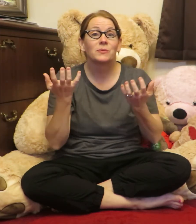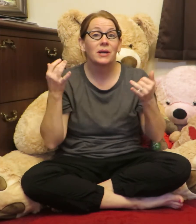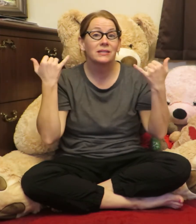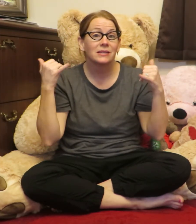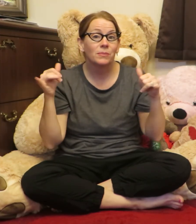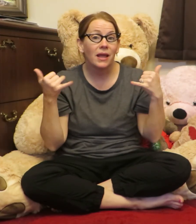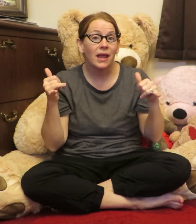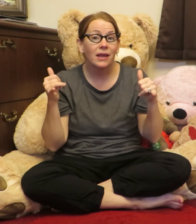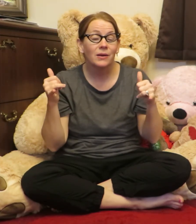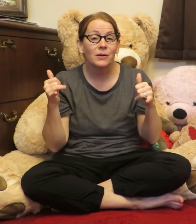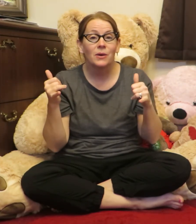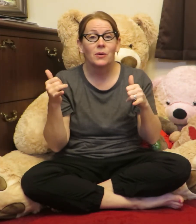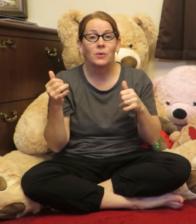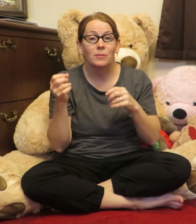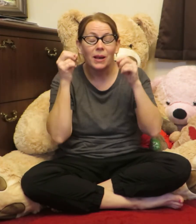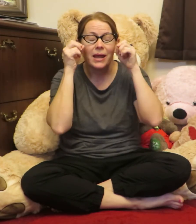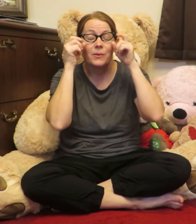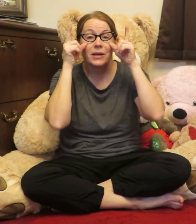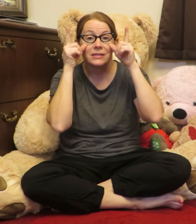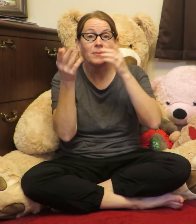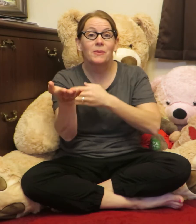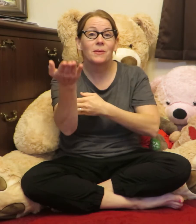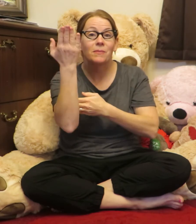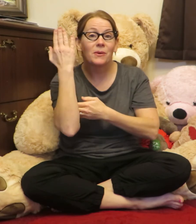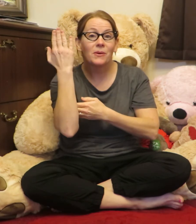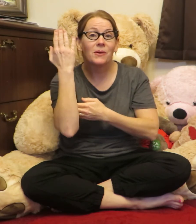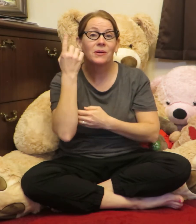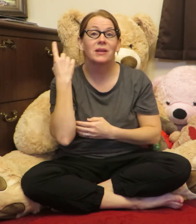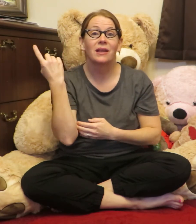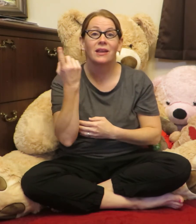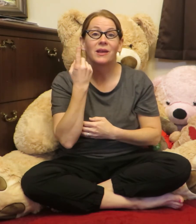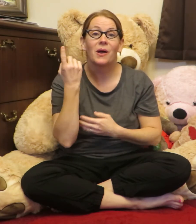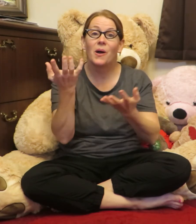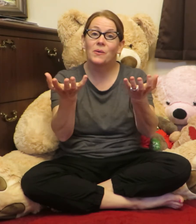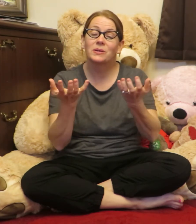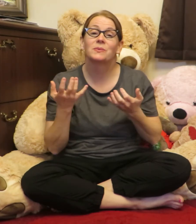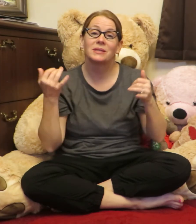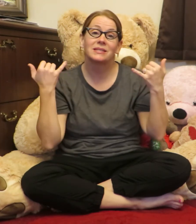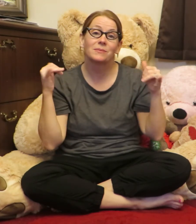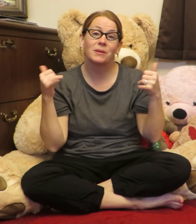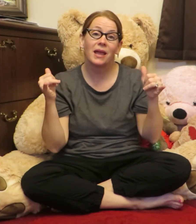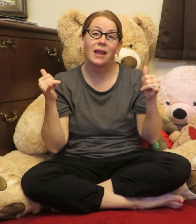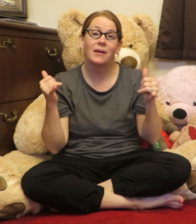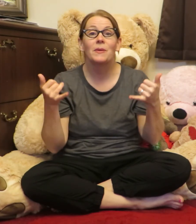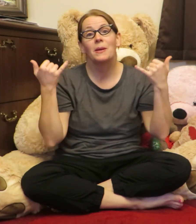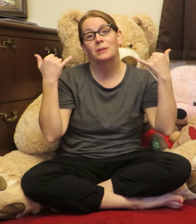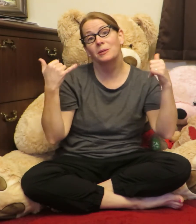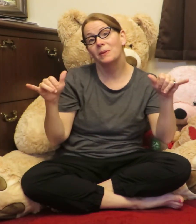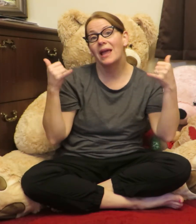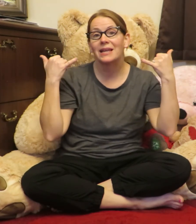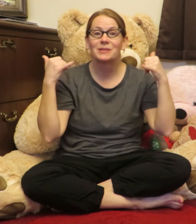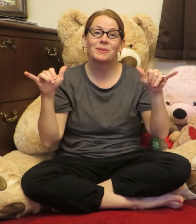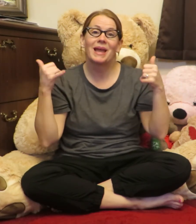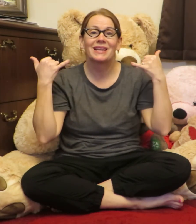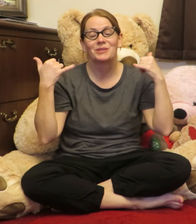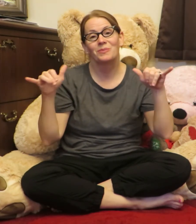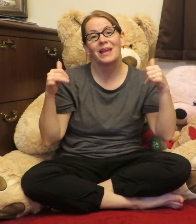want to play. When blank wakes up in the morning, he always wants to play. To play, to play, to play,